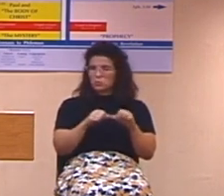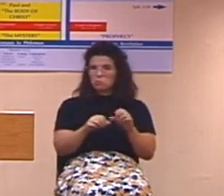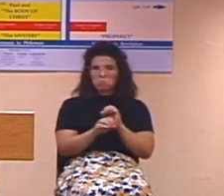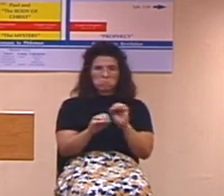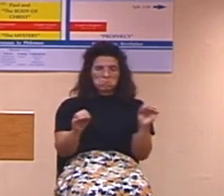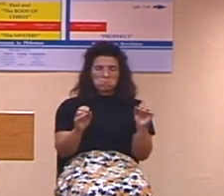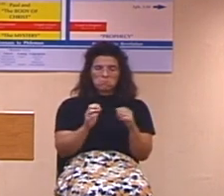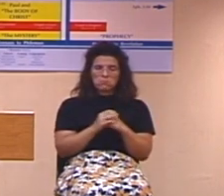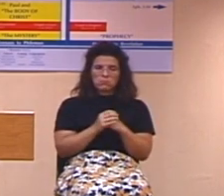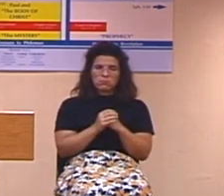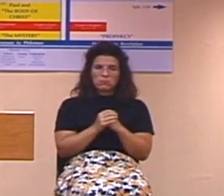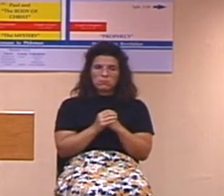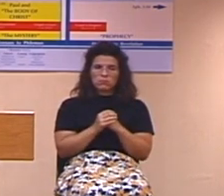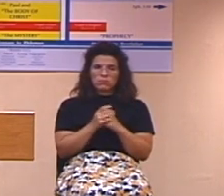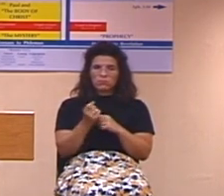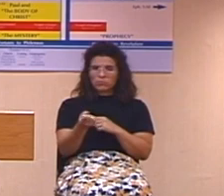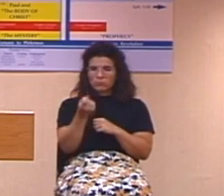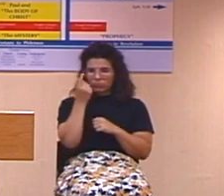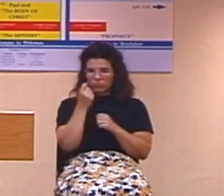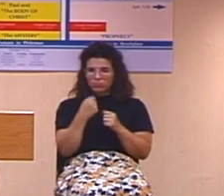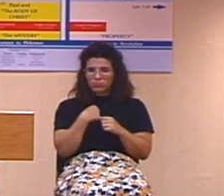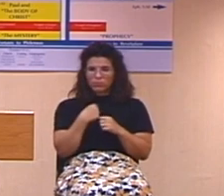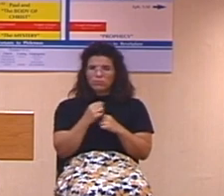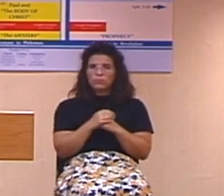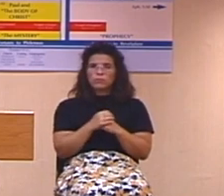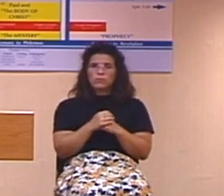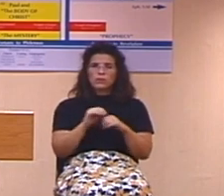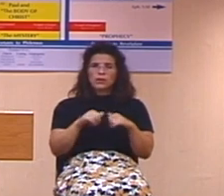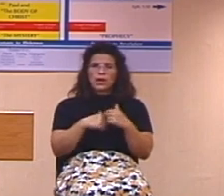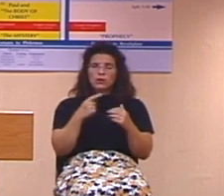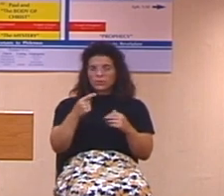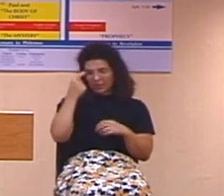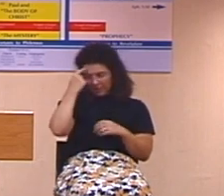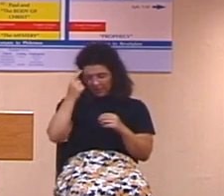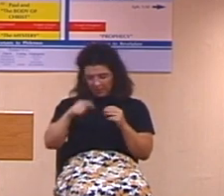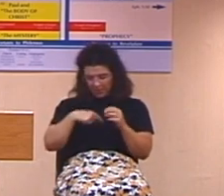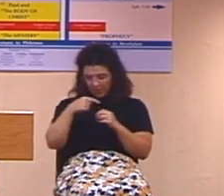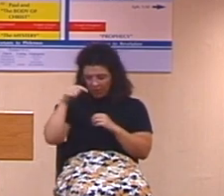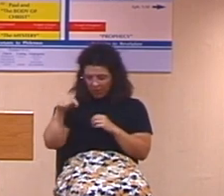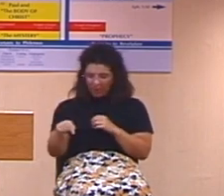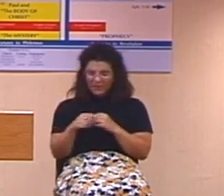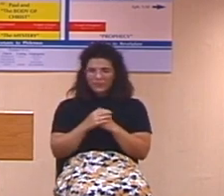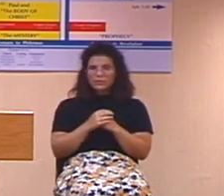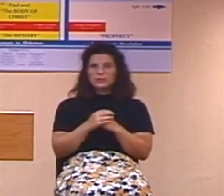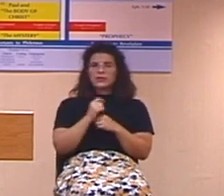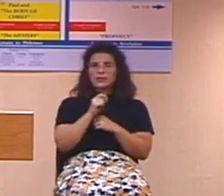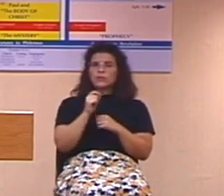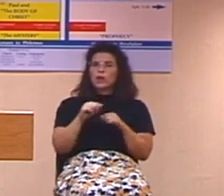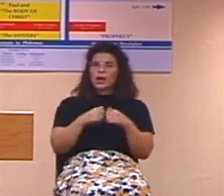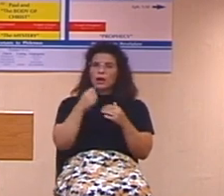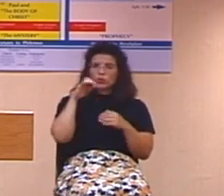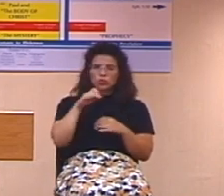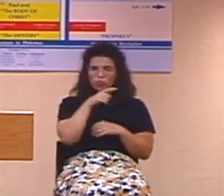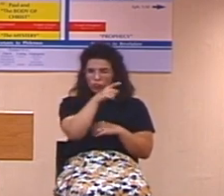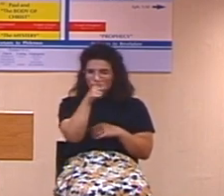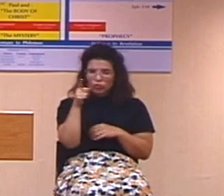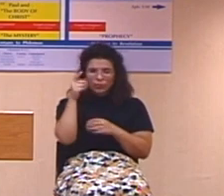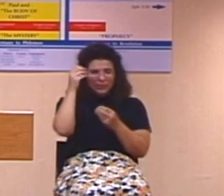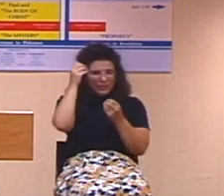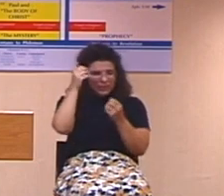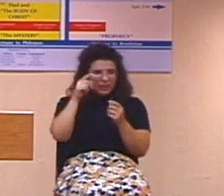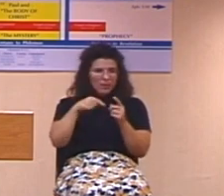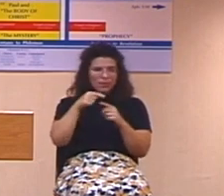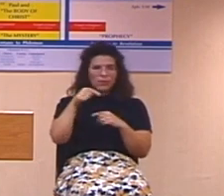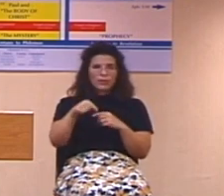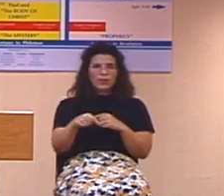You with me? How does he think about this? Therefore, how should you be thinking about this?